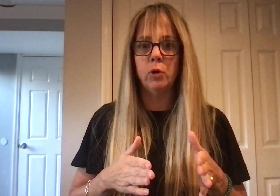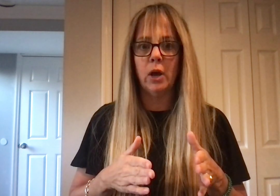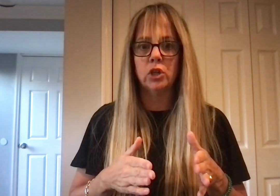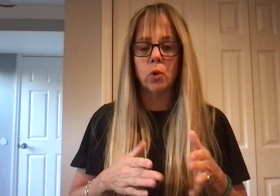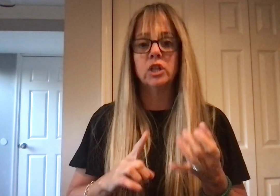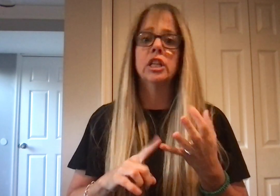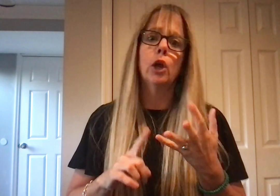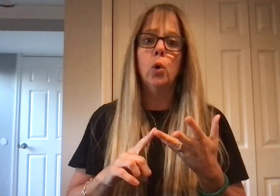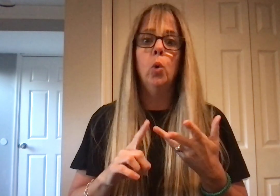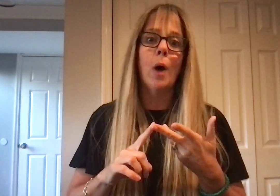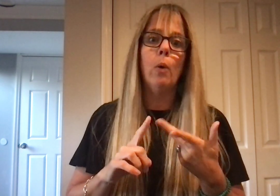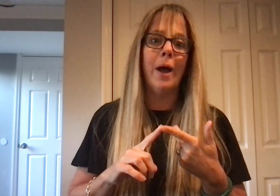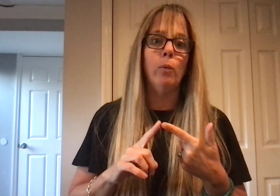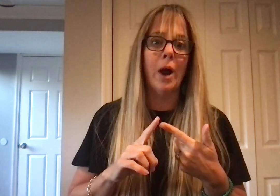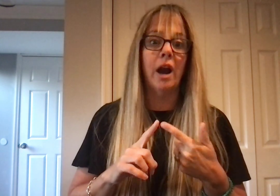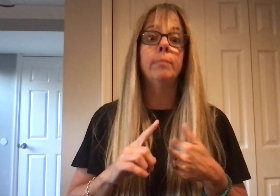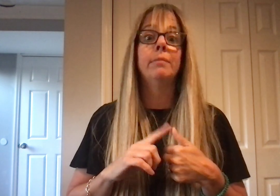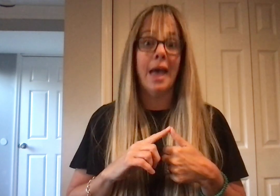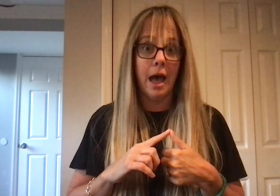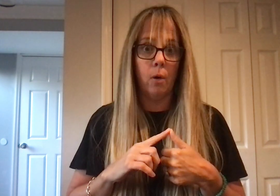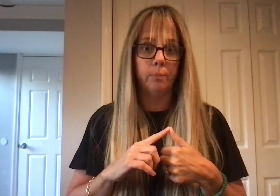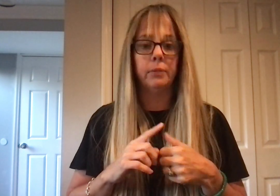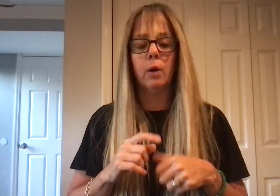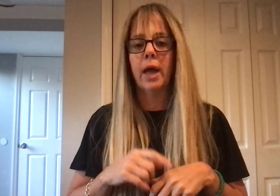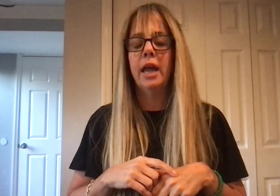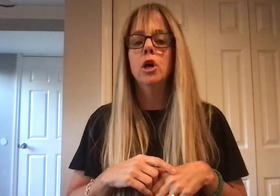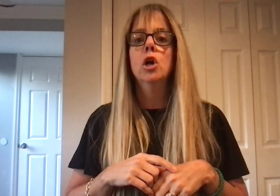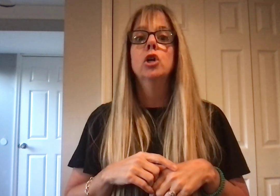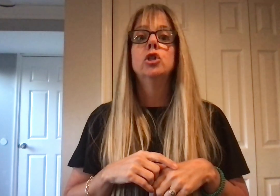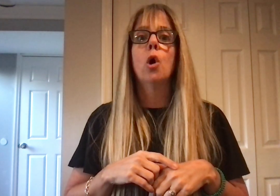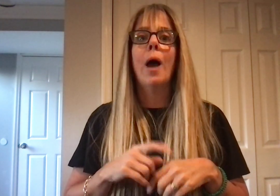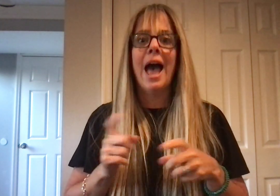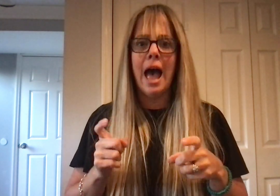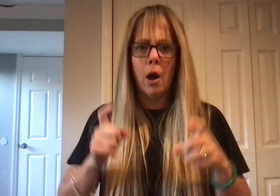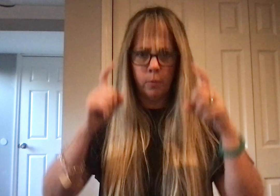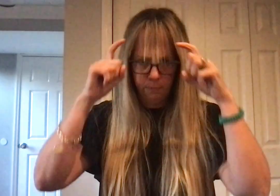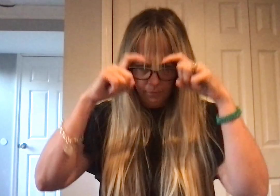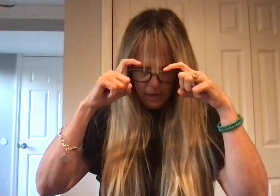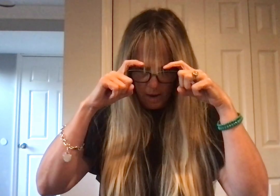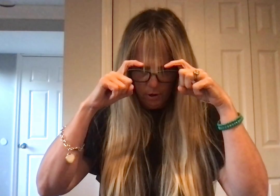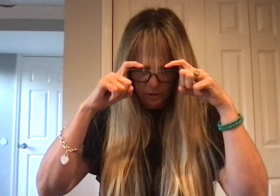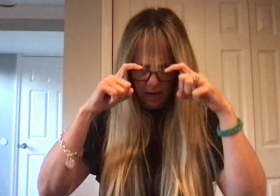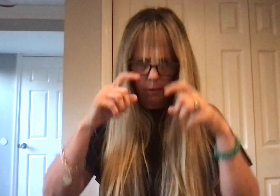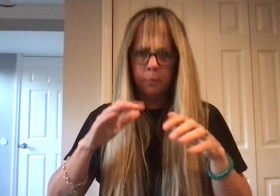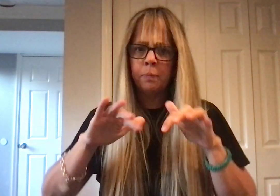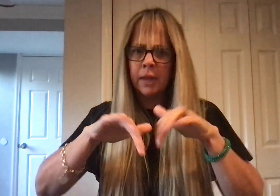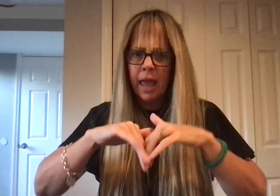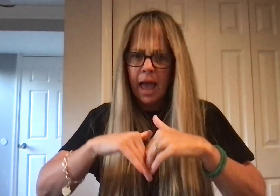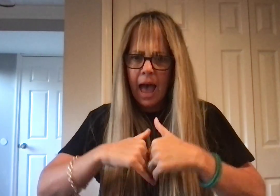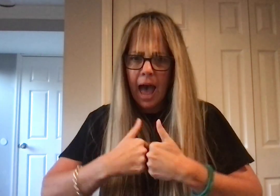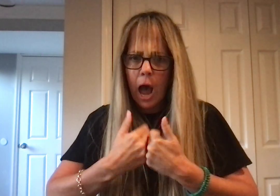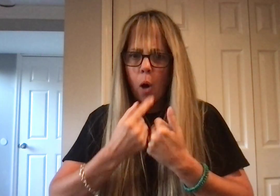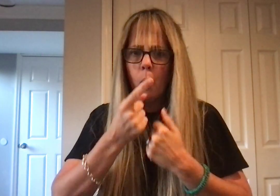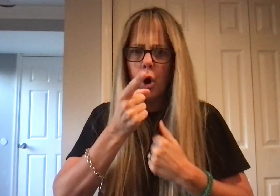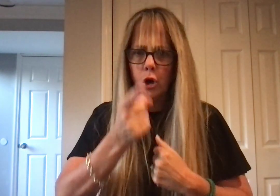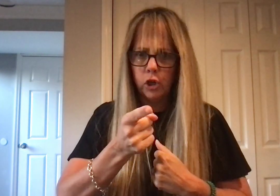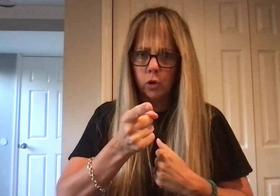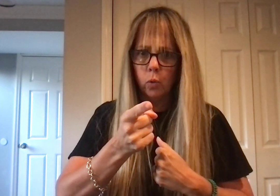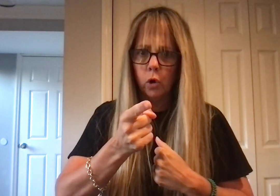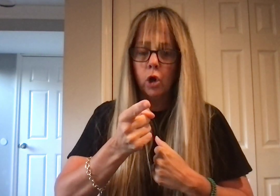WH question, like who, what, when, where, how. Okay? So how, eyebrows down. How are you?